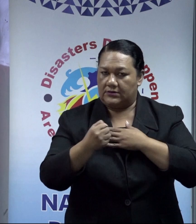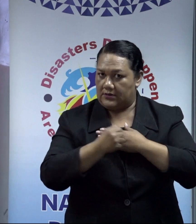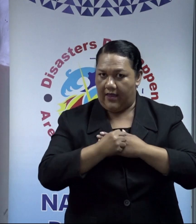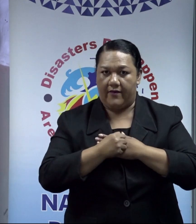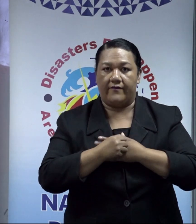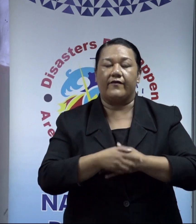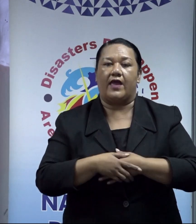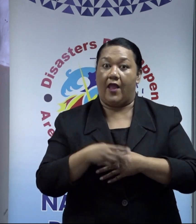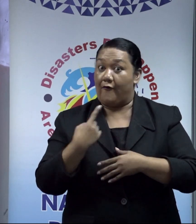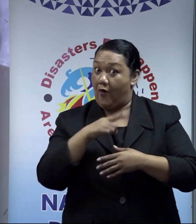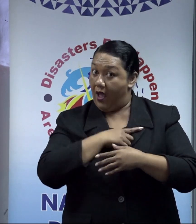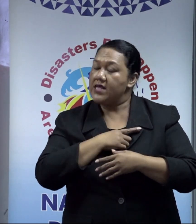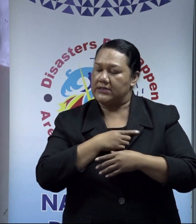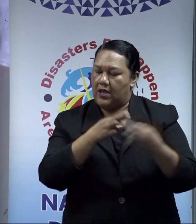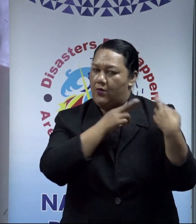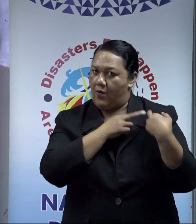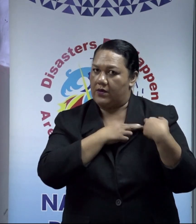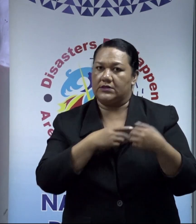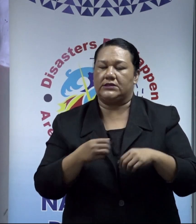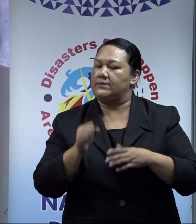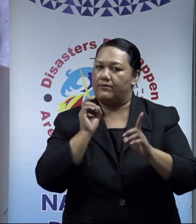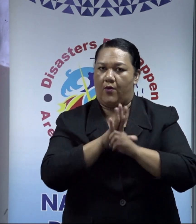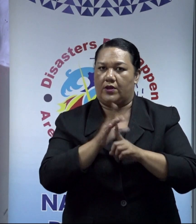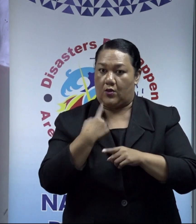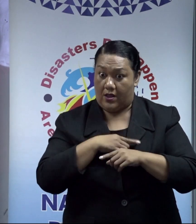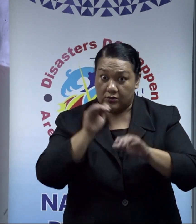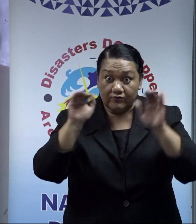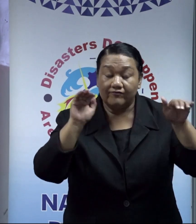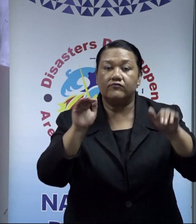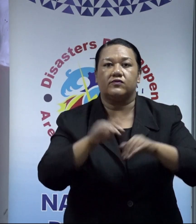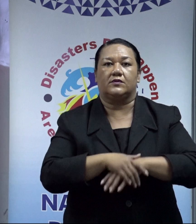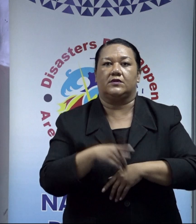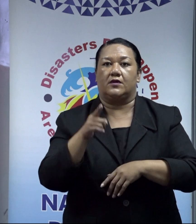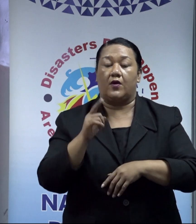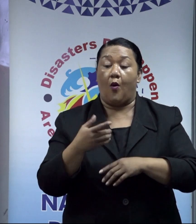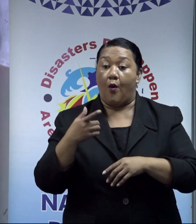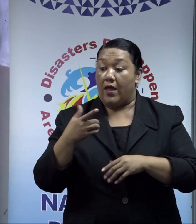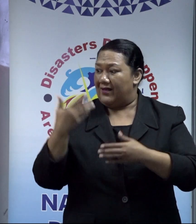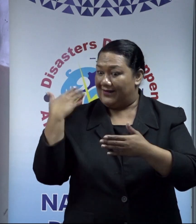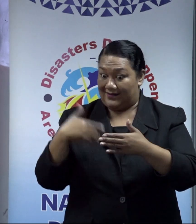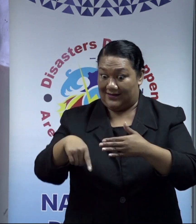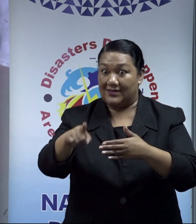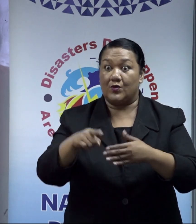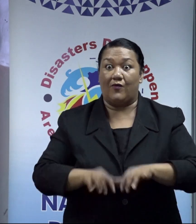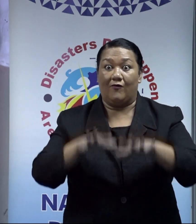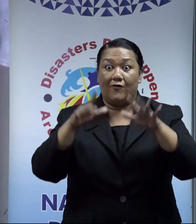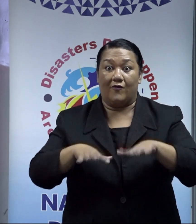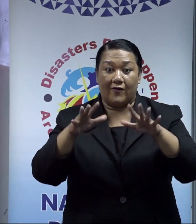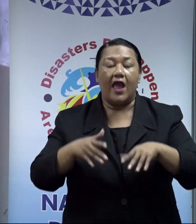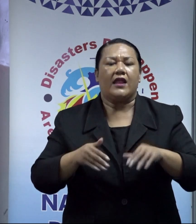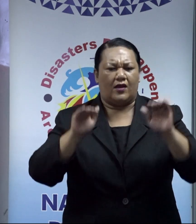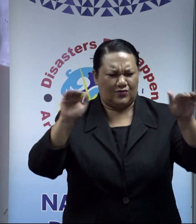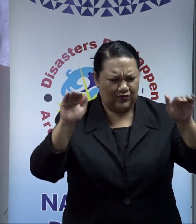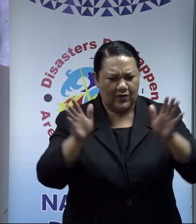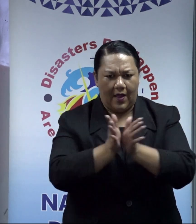recent weeks, we've also noted a rise in fatalities due to flooding. We therefore call on the general public